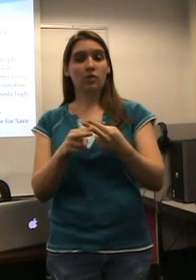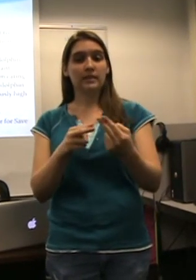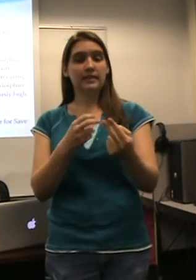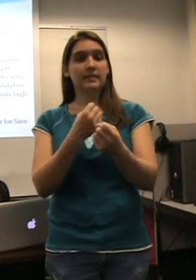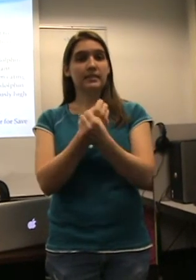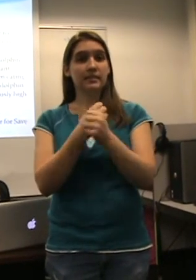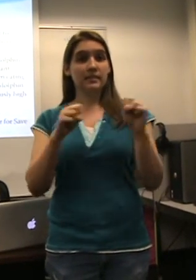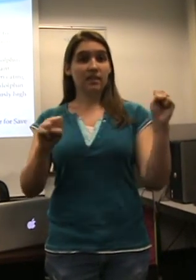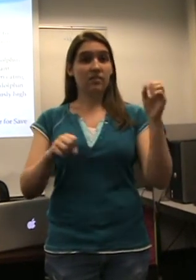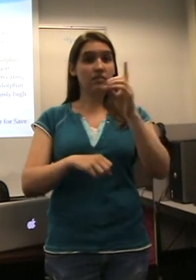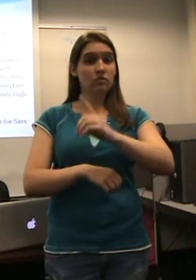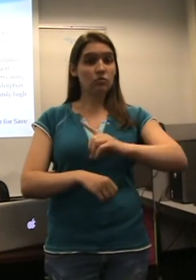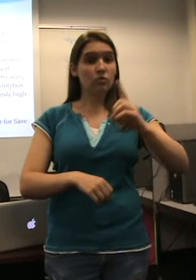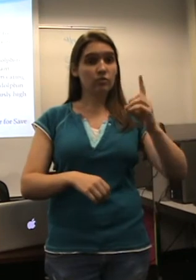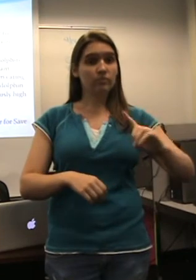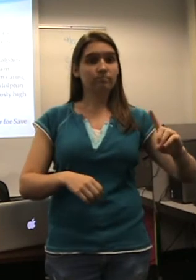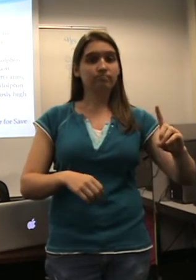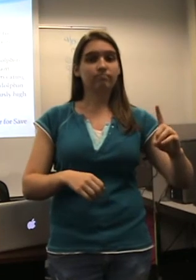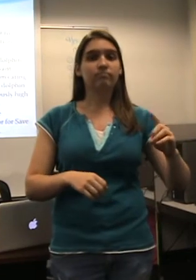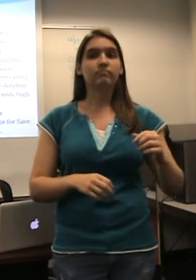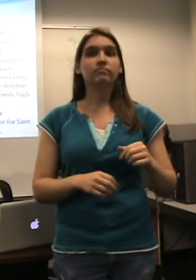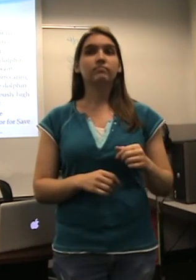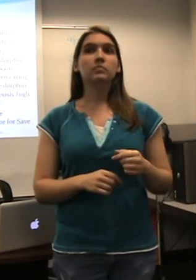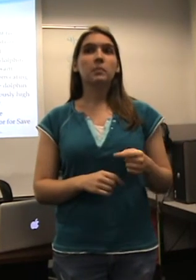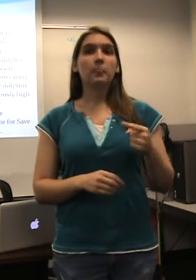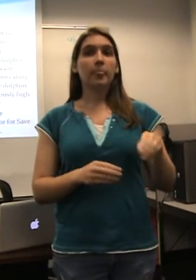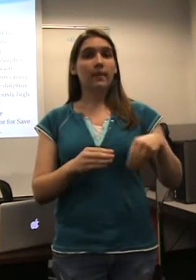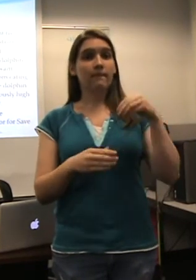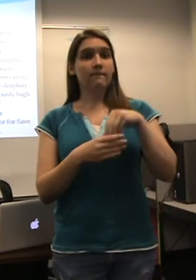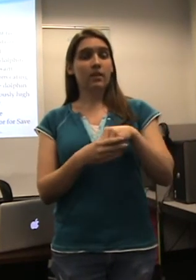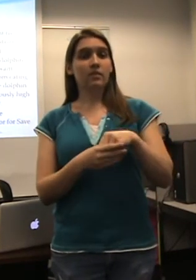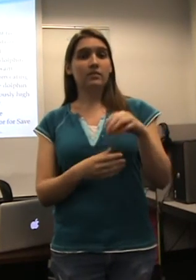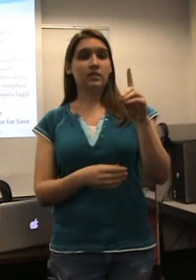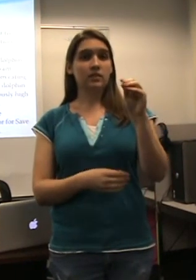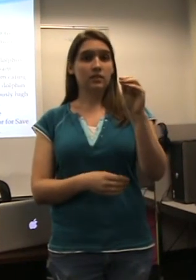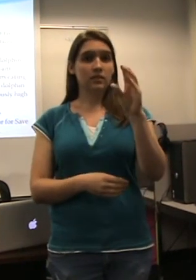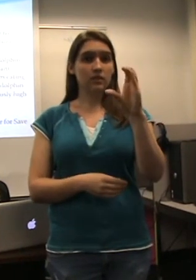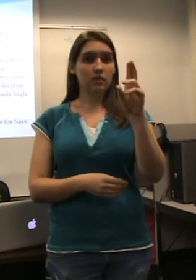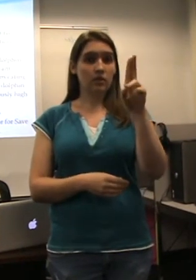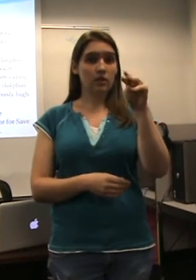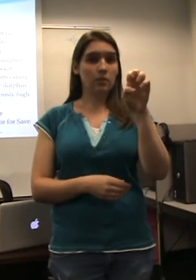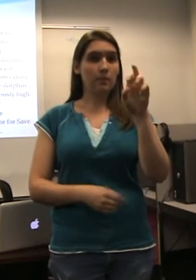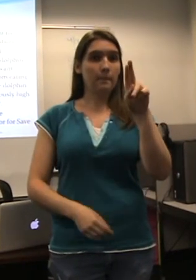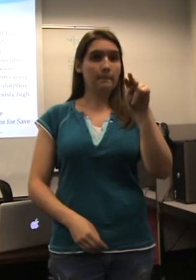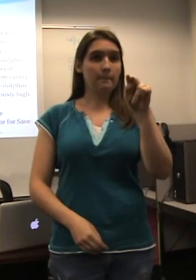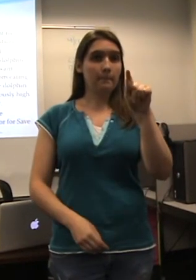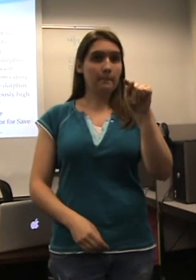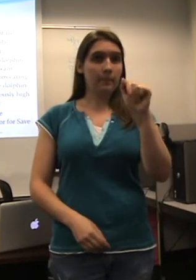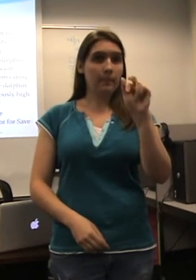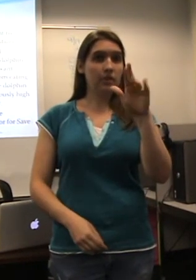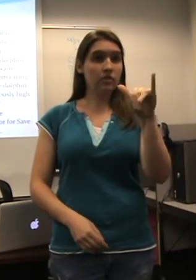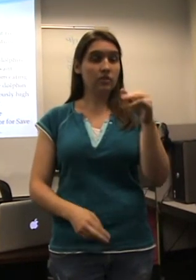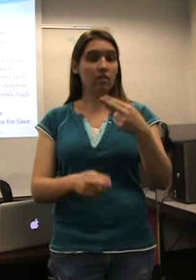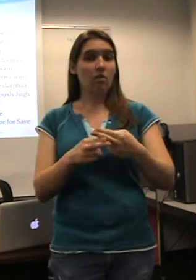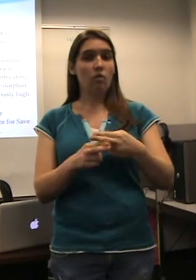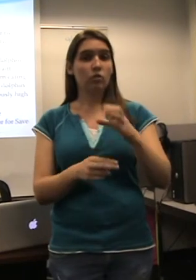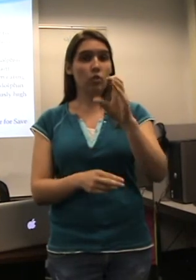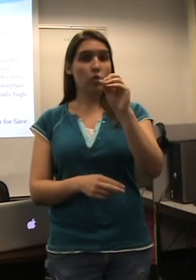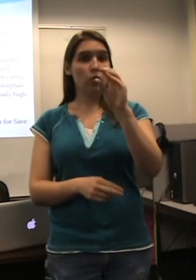And he was involved in the documentary The Cove. He was actually featured in it. And The Cove pretty much